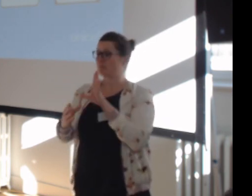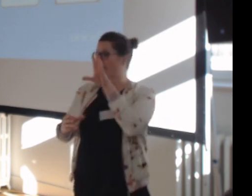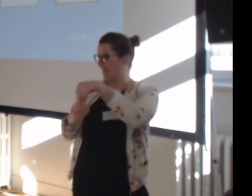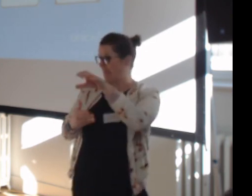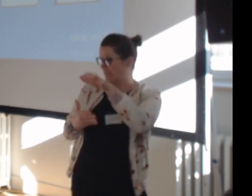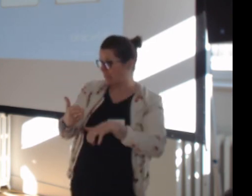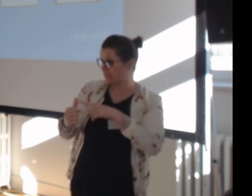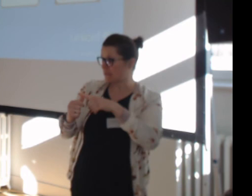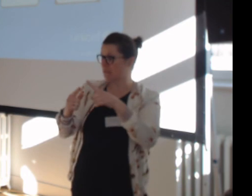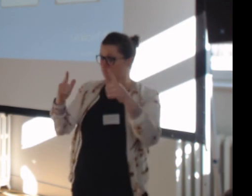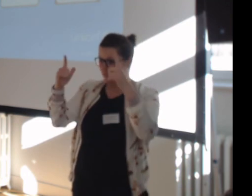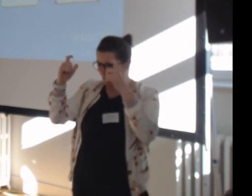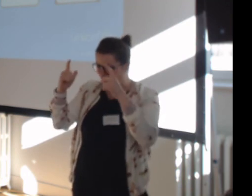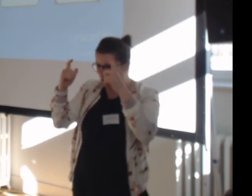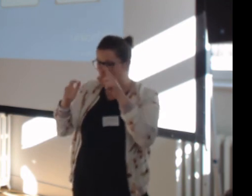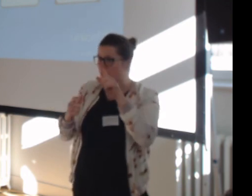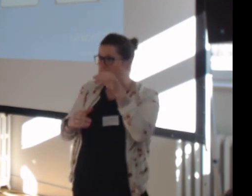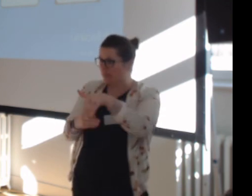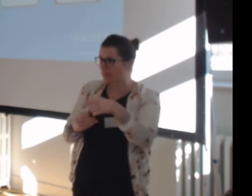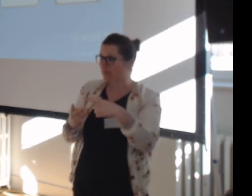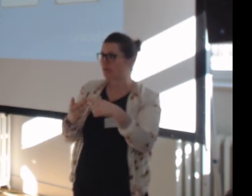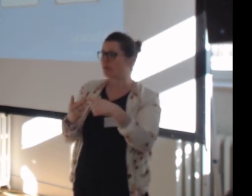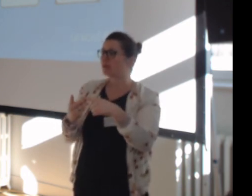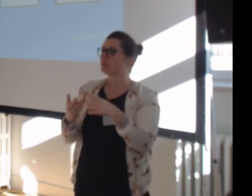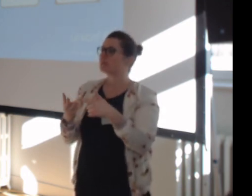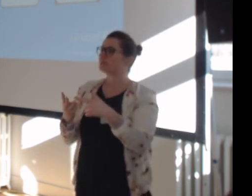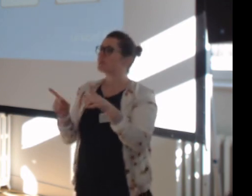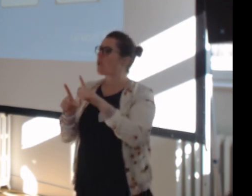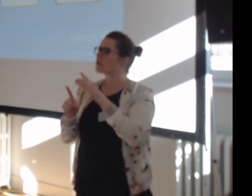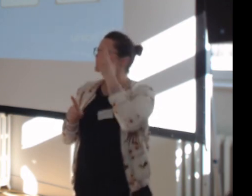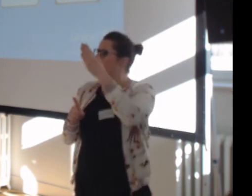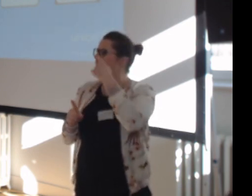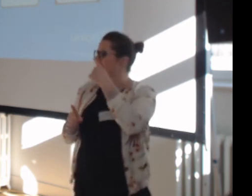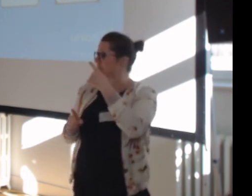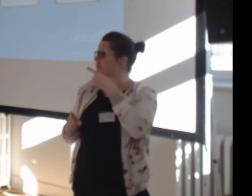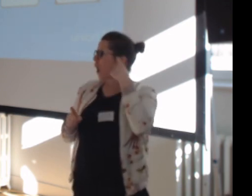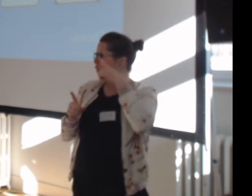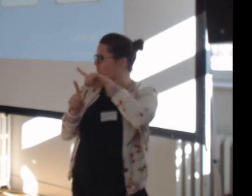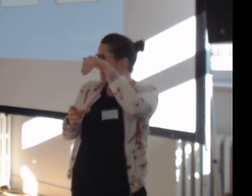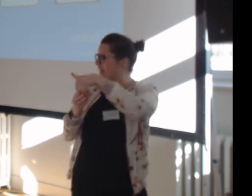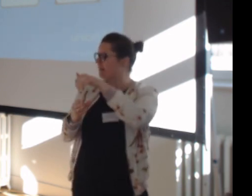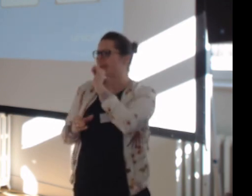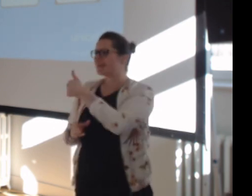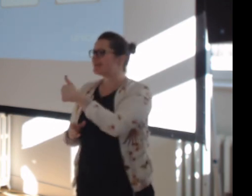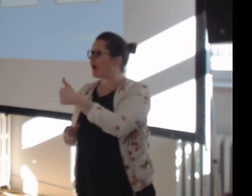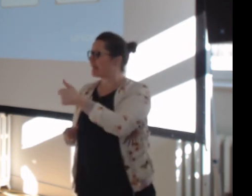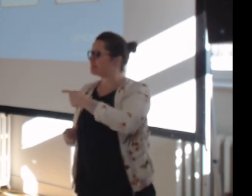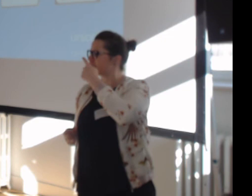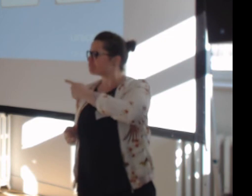text and images and, as you will see, audio too. So not just a